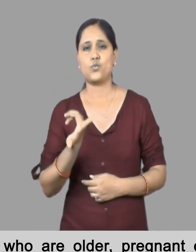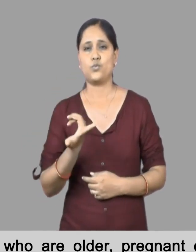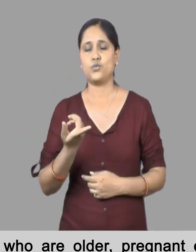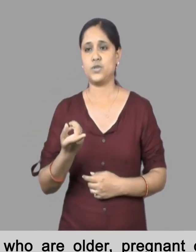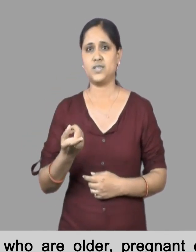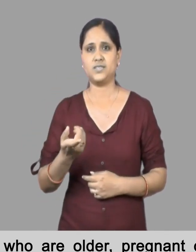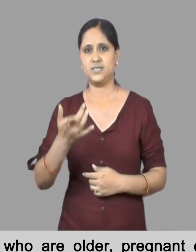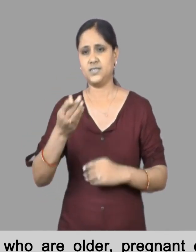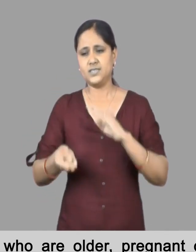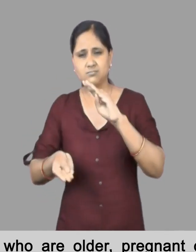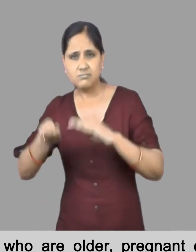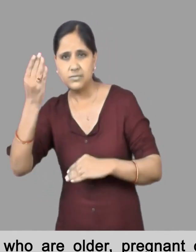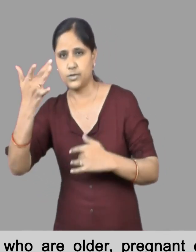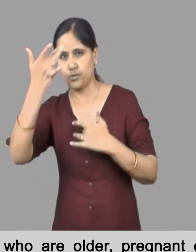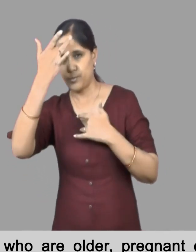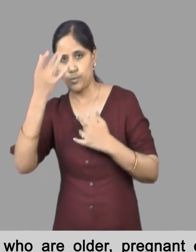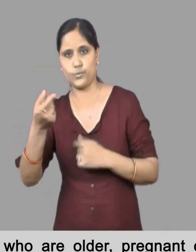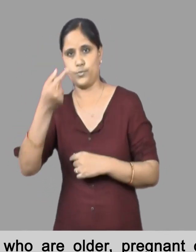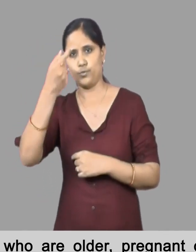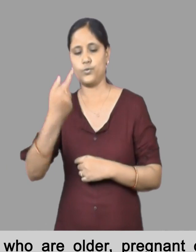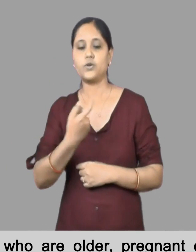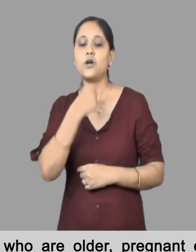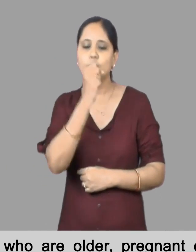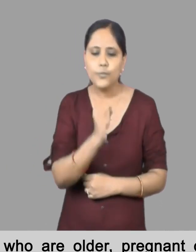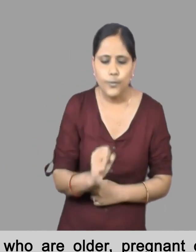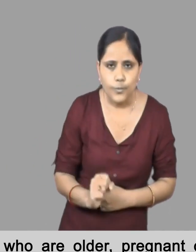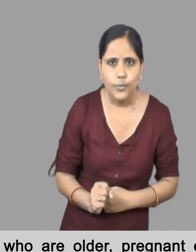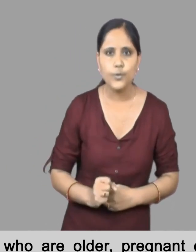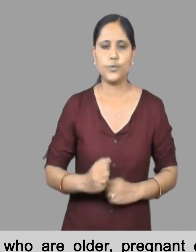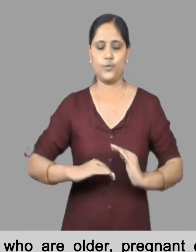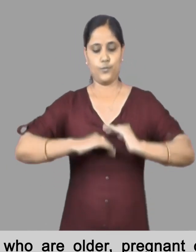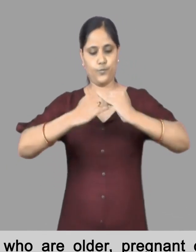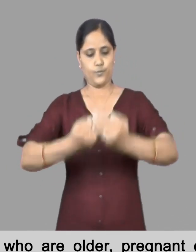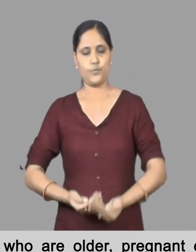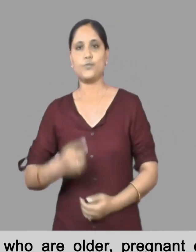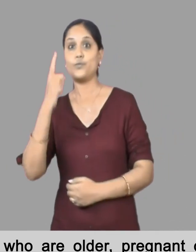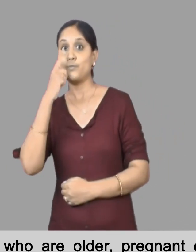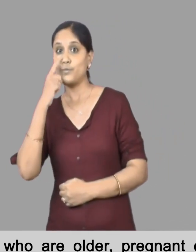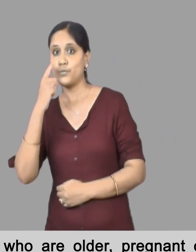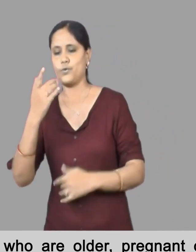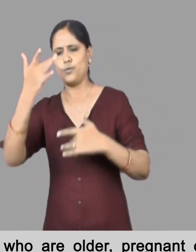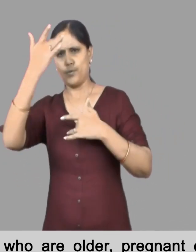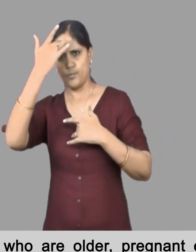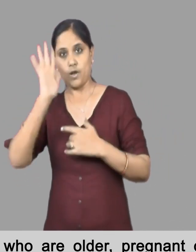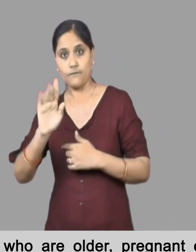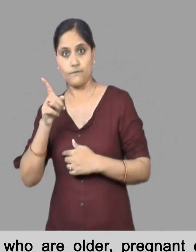Guests with higher risk, that is, those who are older, pregnant, or those with